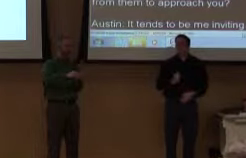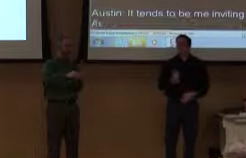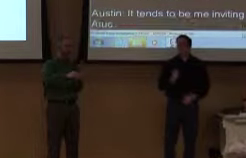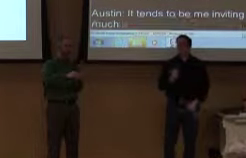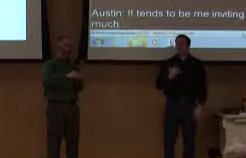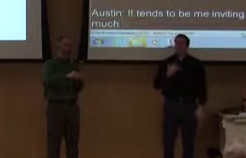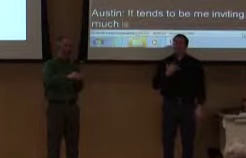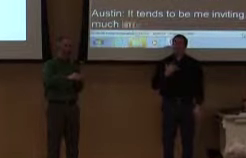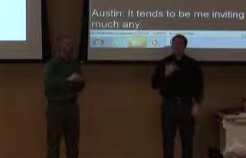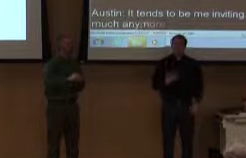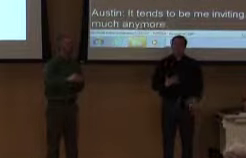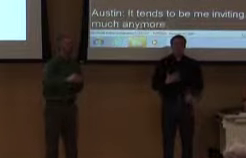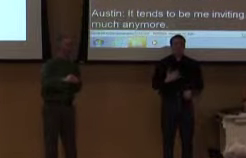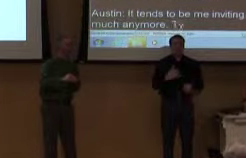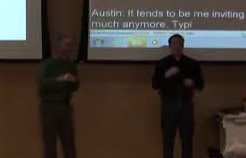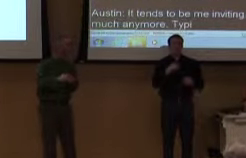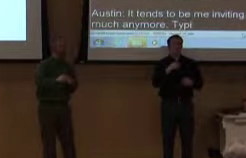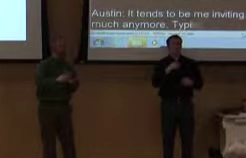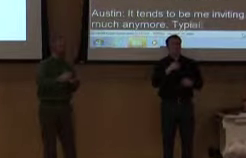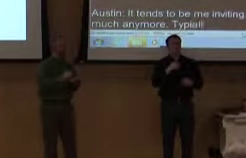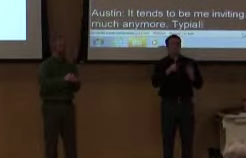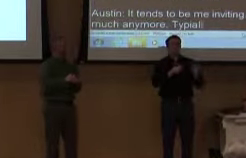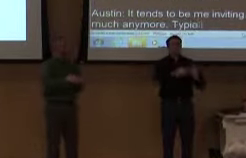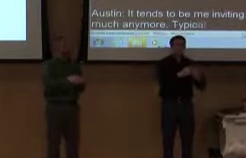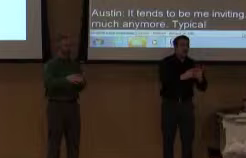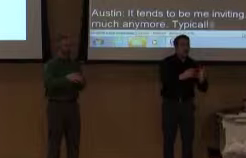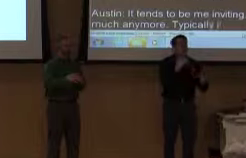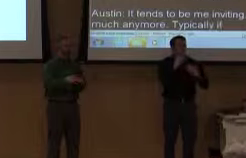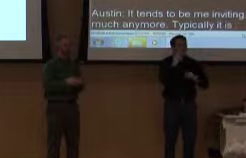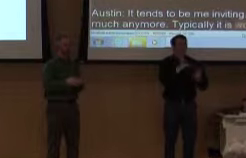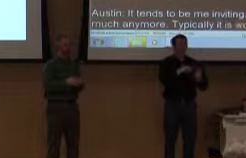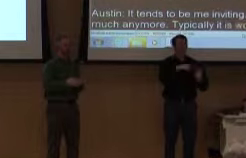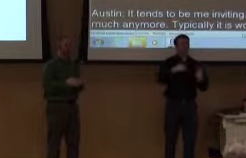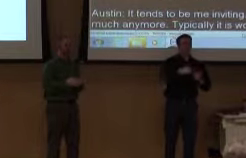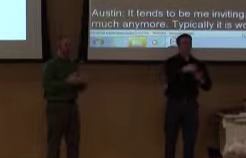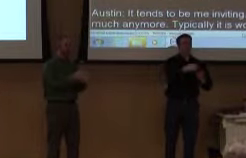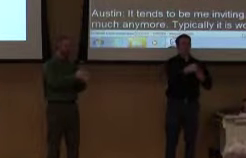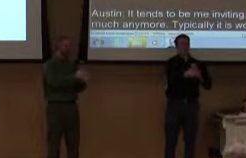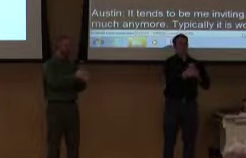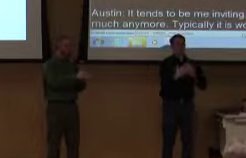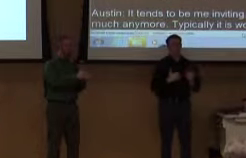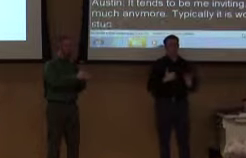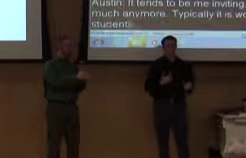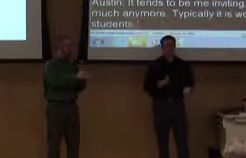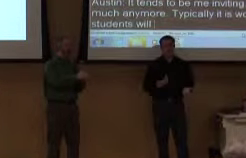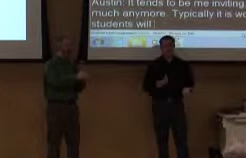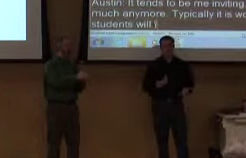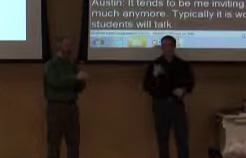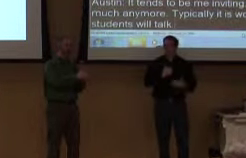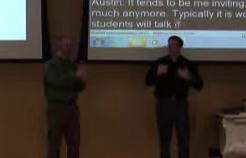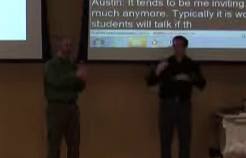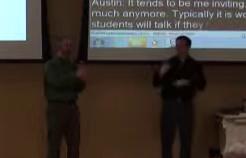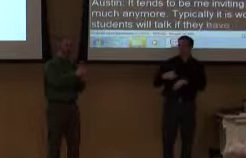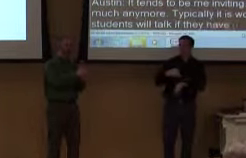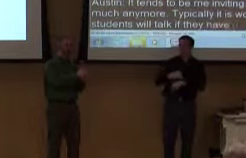Typically, it's word of mouth. The students will talk if they've had a good experience. We've had a hard time